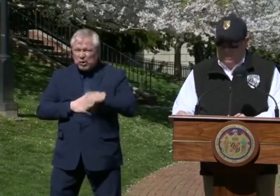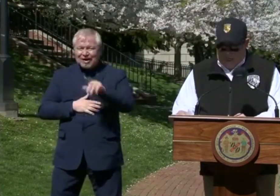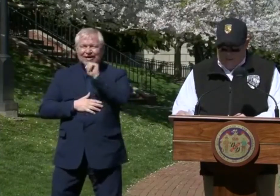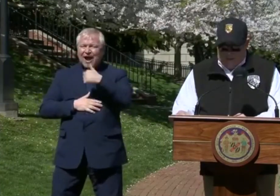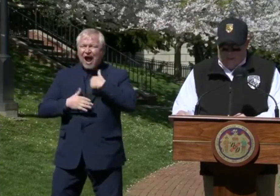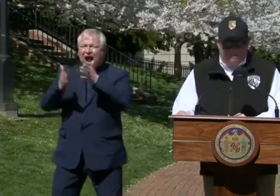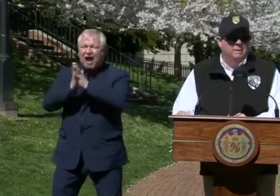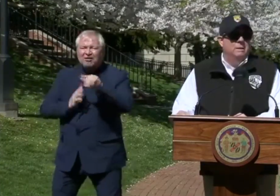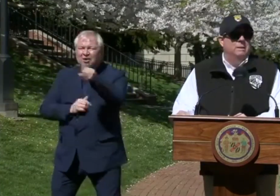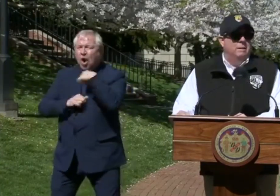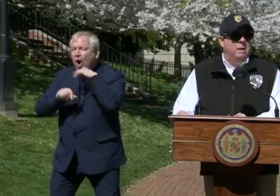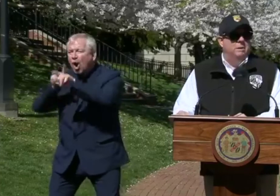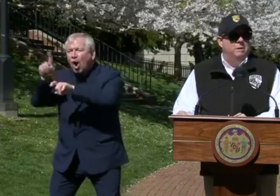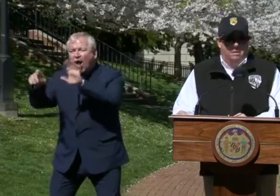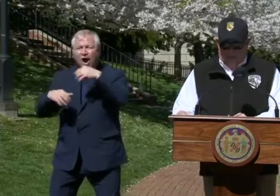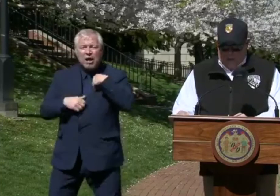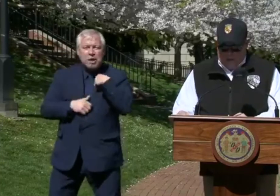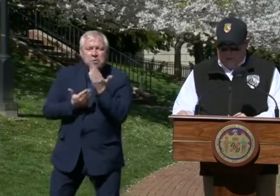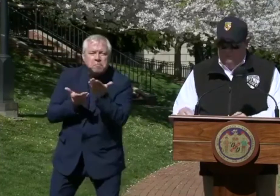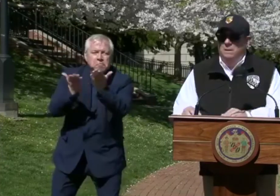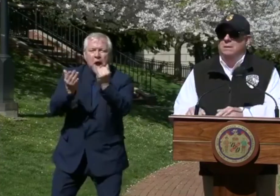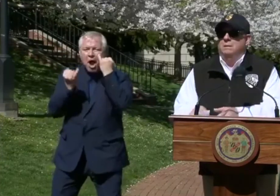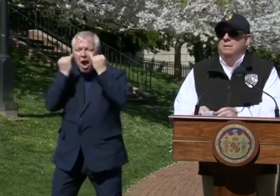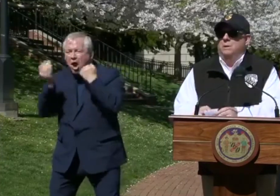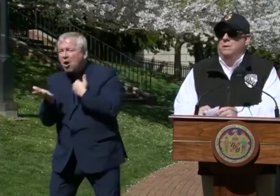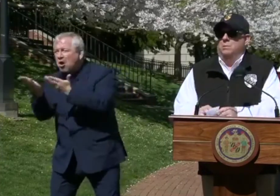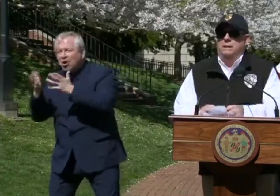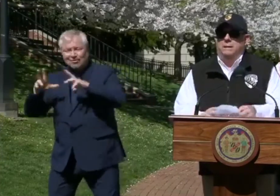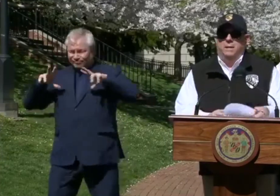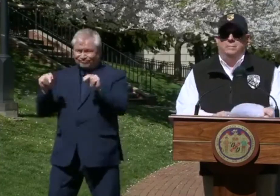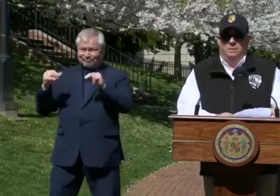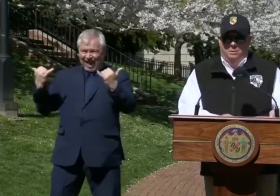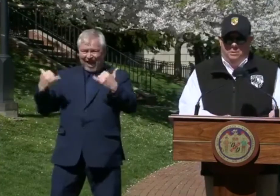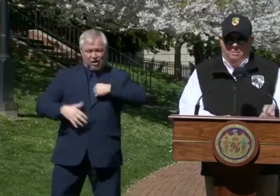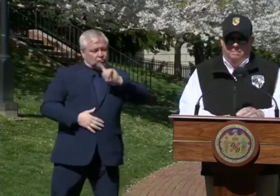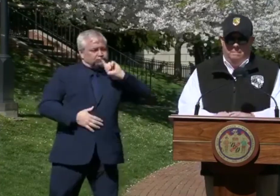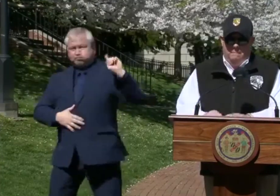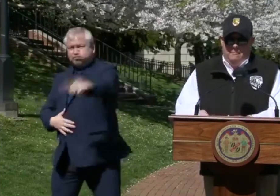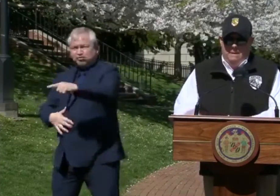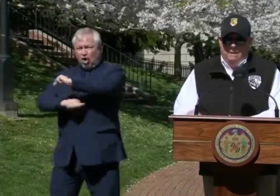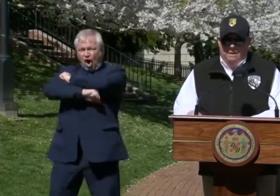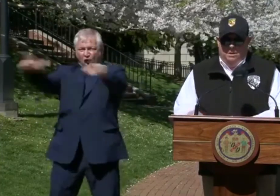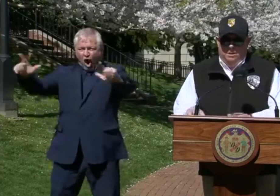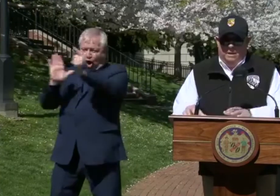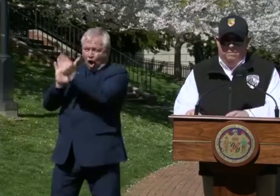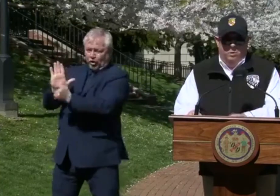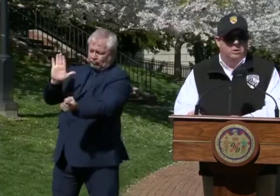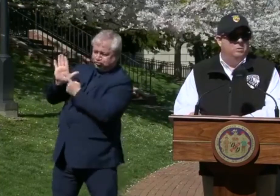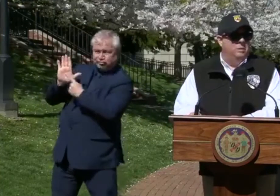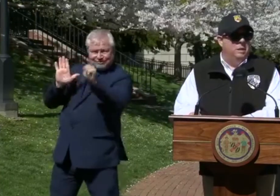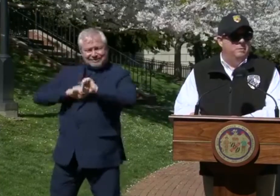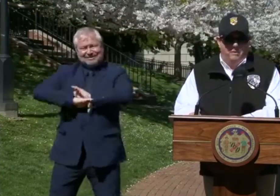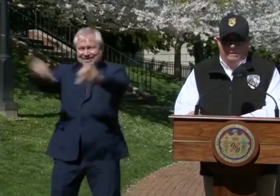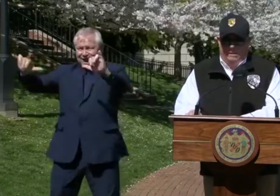or suggesting that Marylanders stay home. We are directing them to do so. This executive order